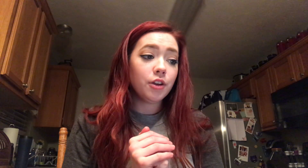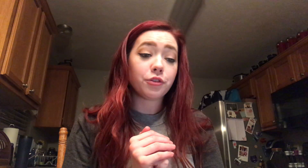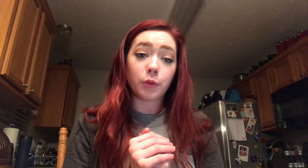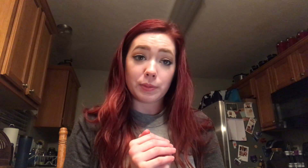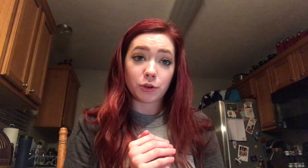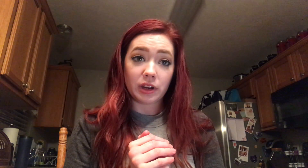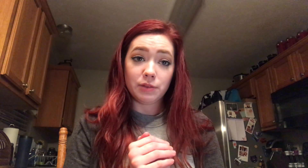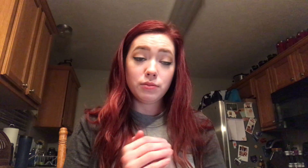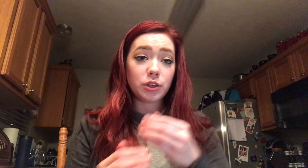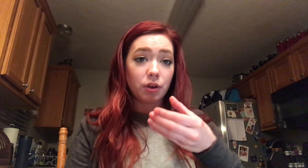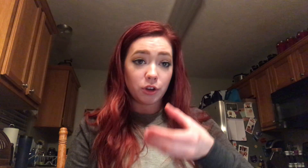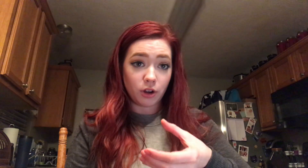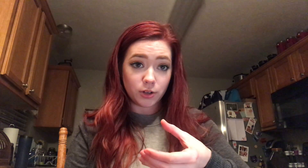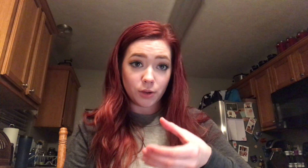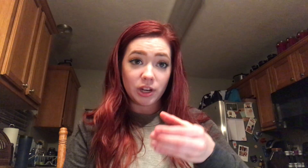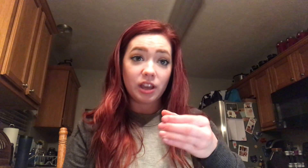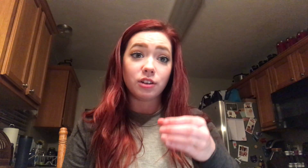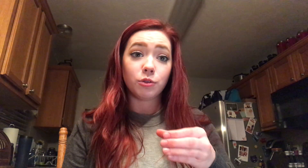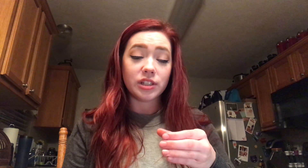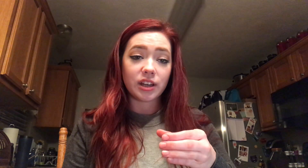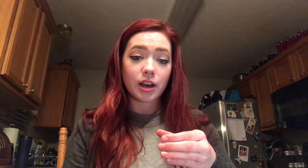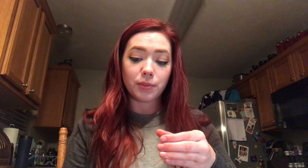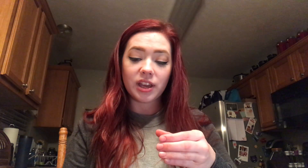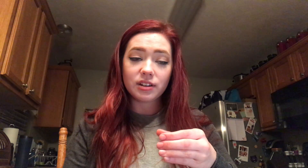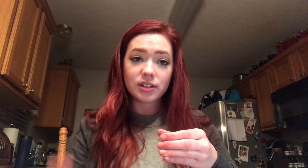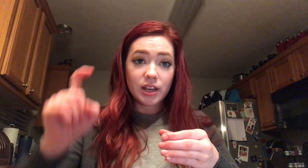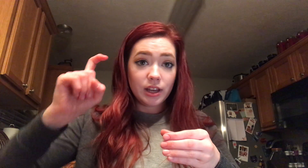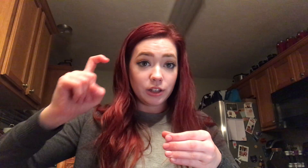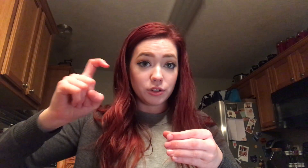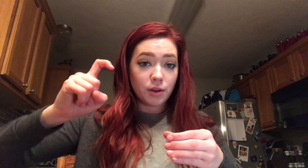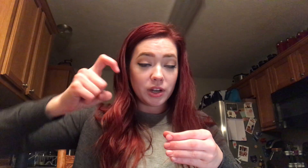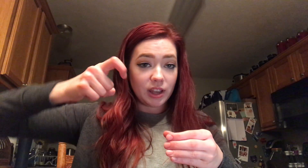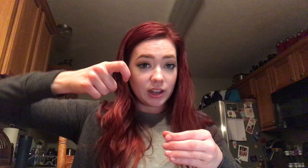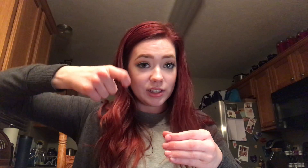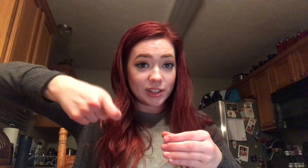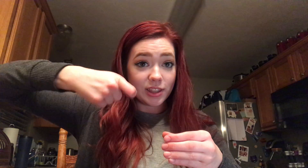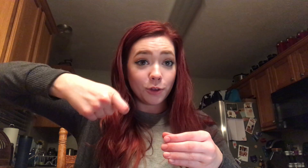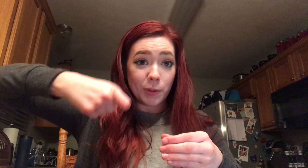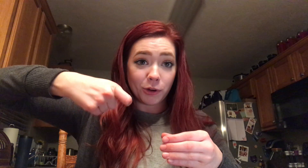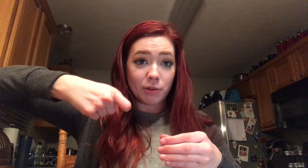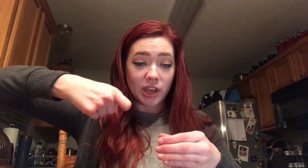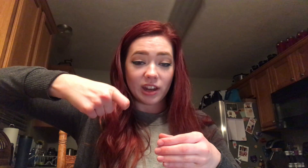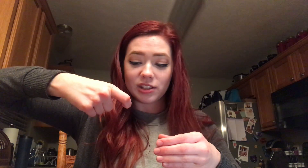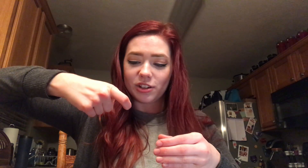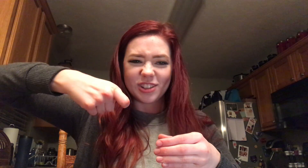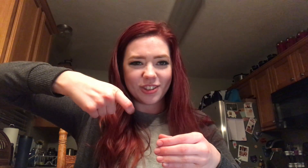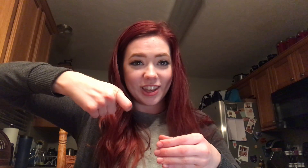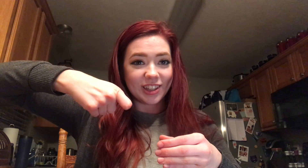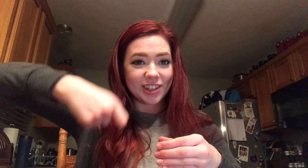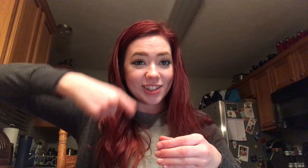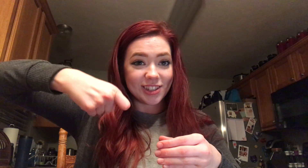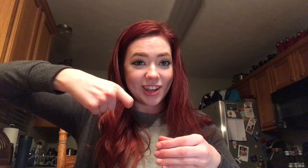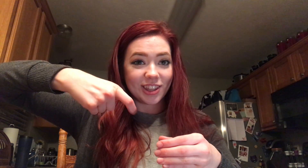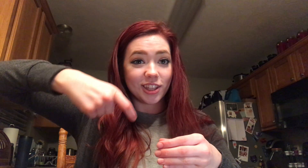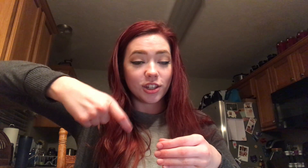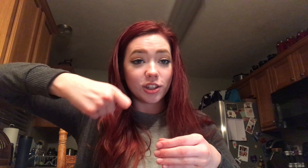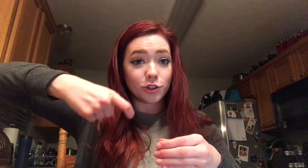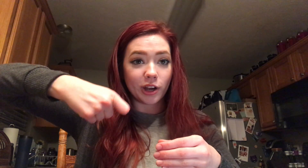For whipped cream, you have your non-dominant hand holding a cup again. Your dominant hand is the whipped cream canister, so think of this as like the trigger